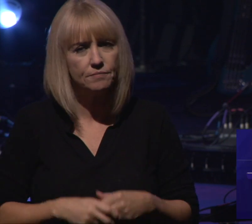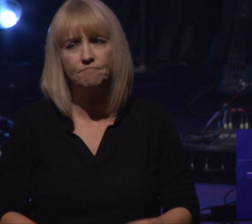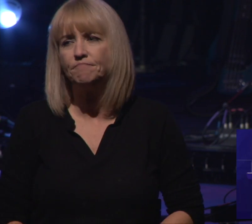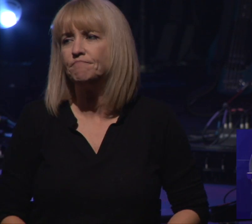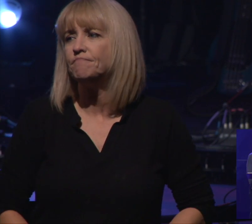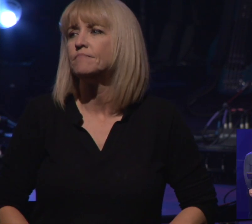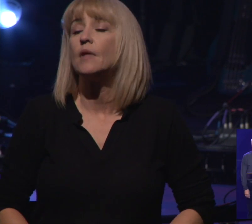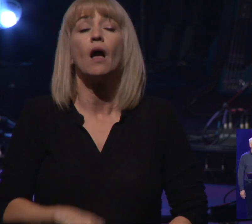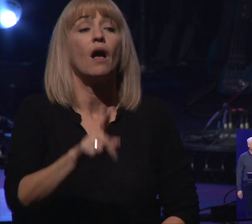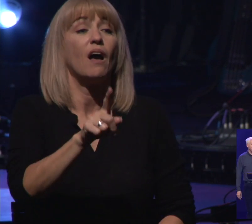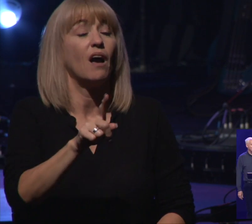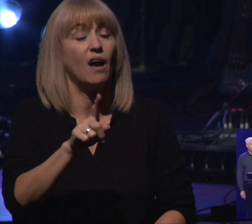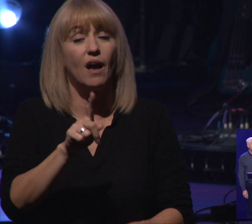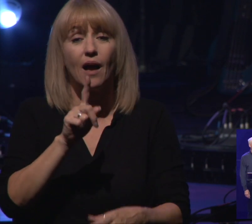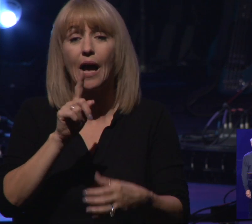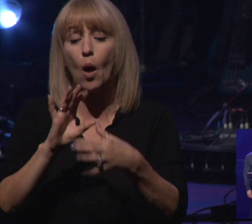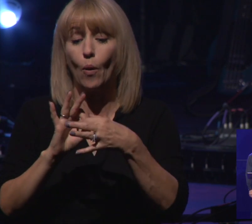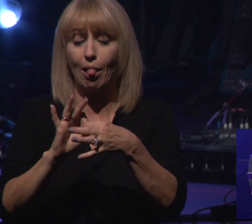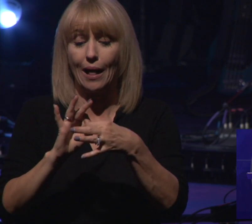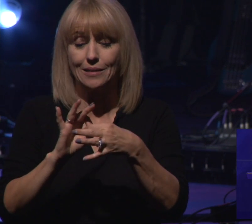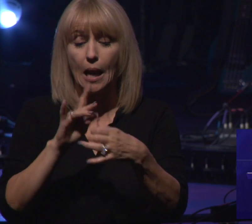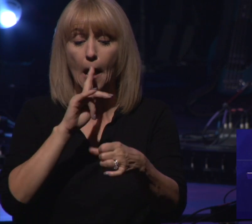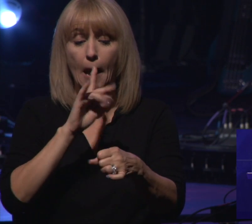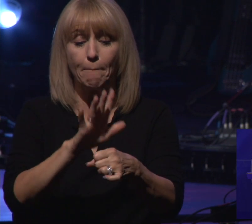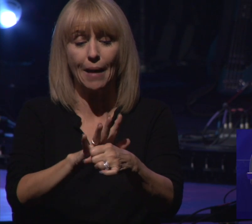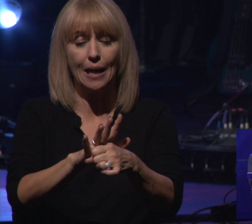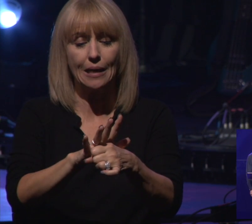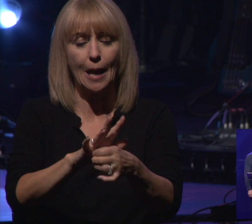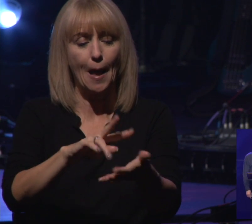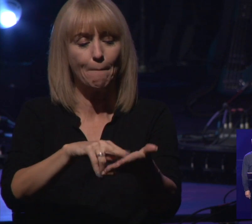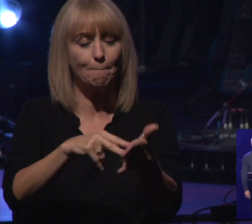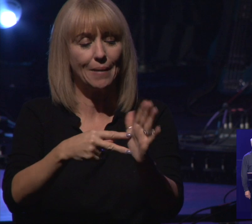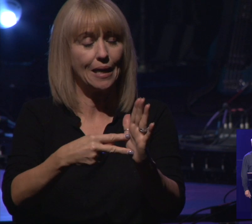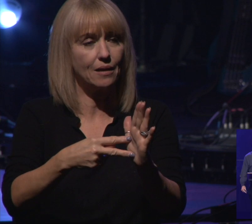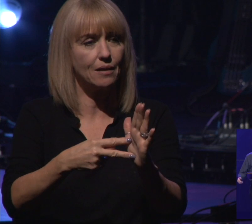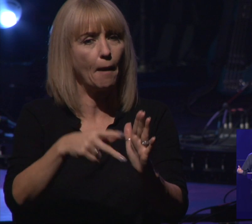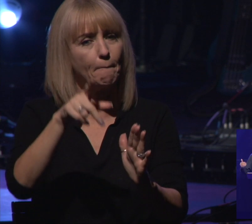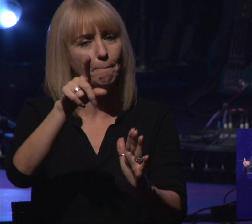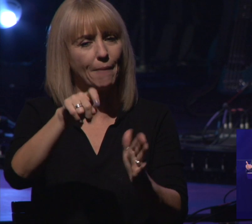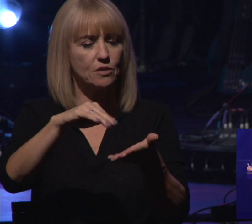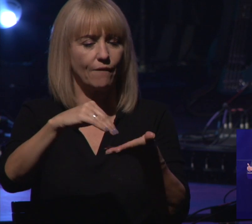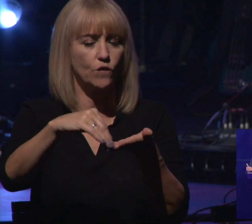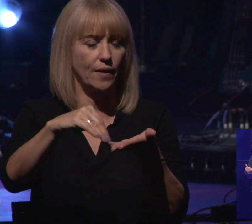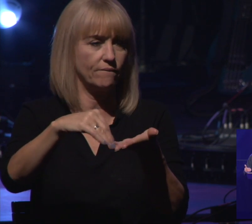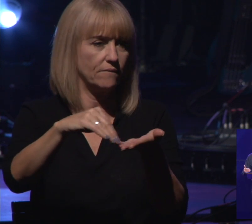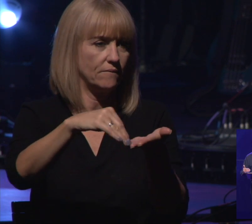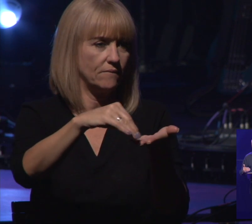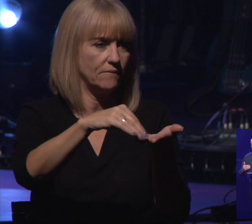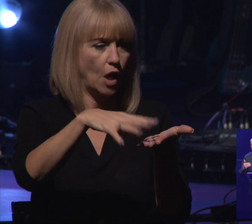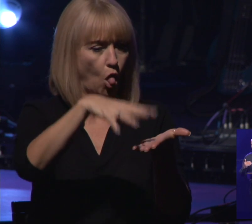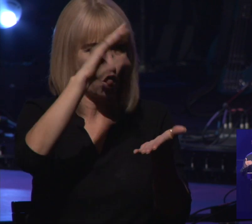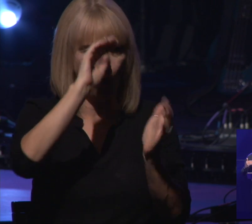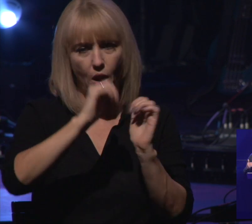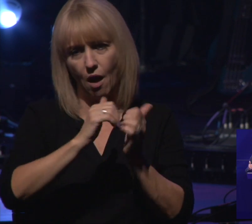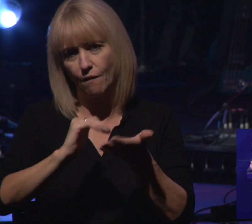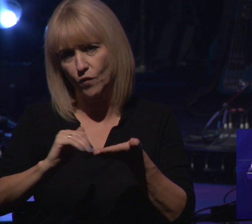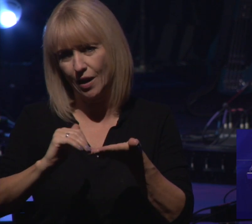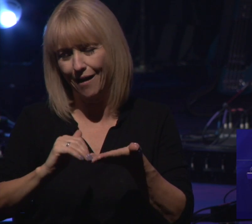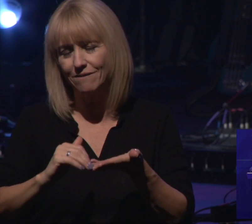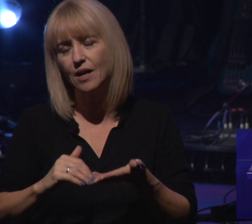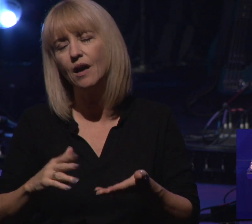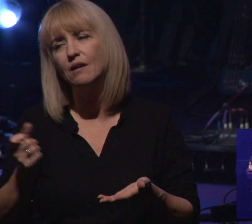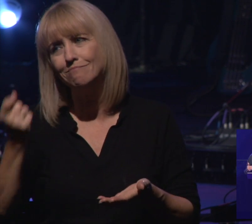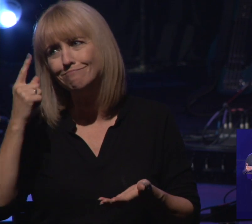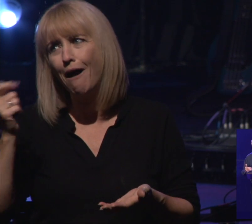forgiving. You learn how to forgive. Because we're all going to mess up. We're all going to do things